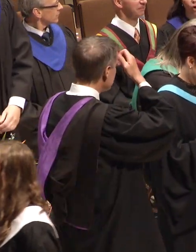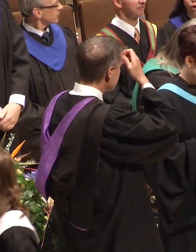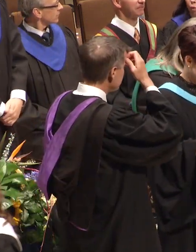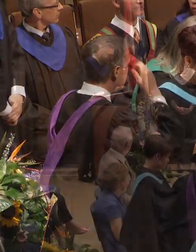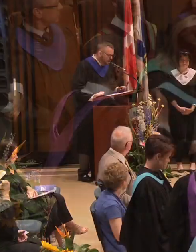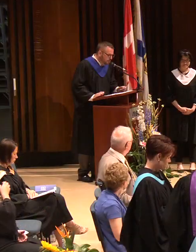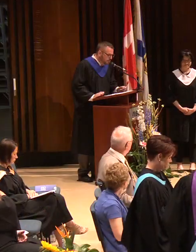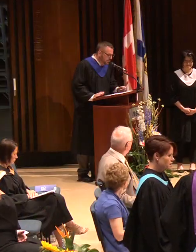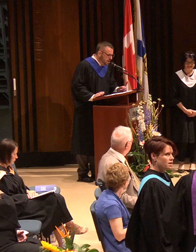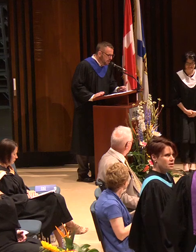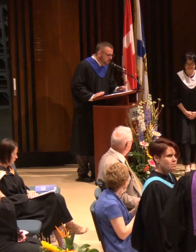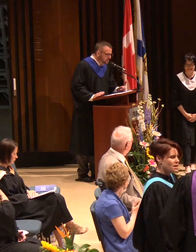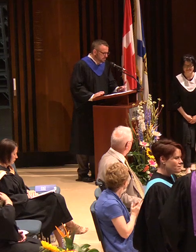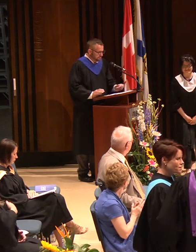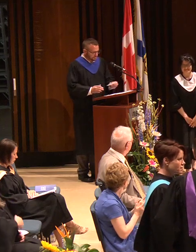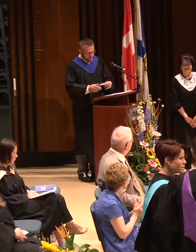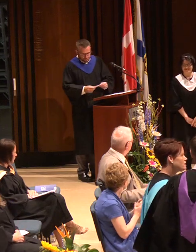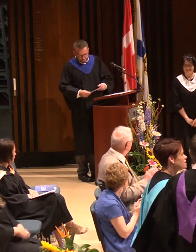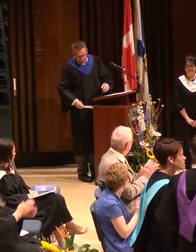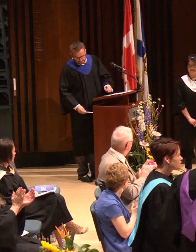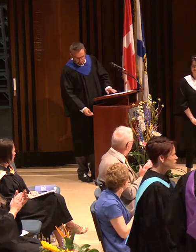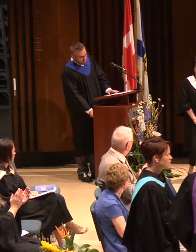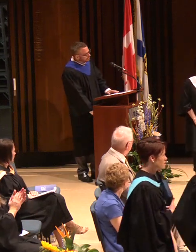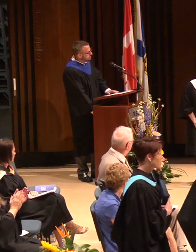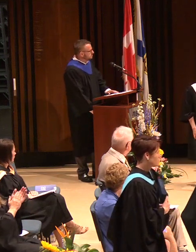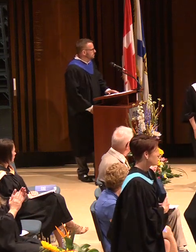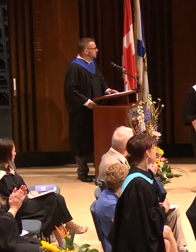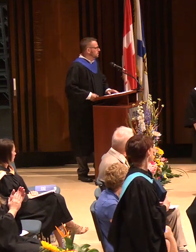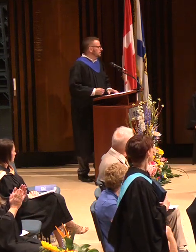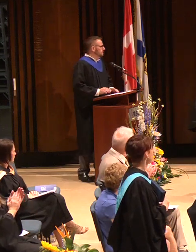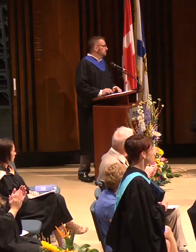Mei Fong Lo with honors.